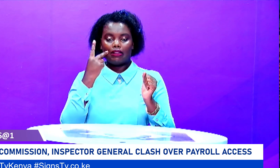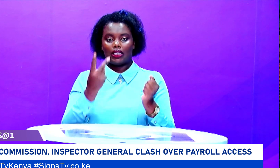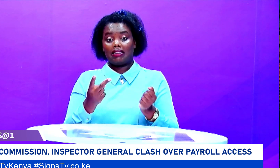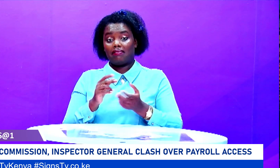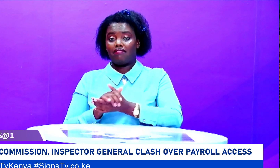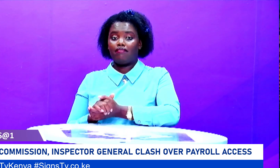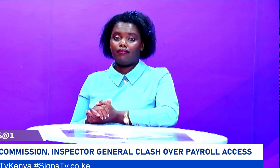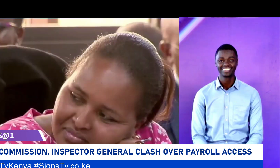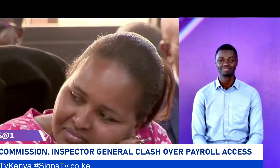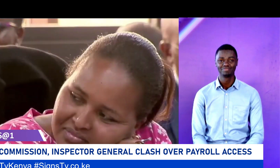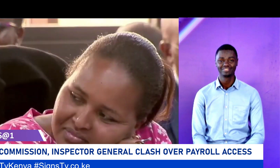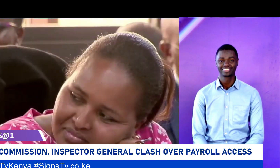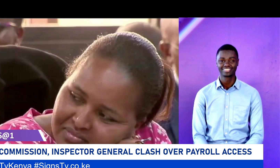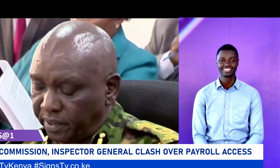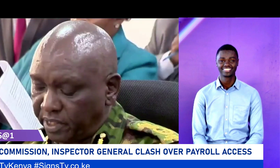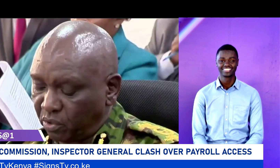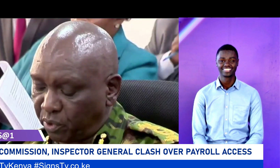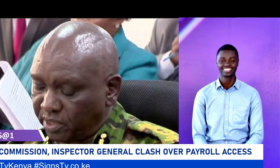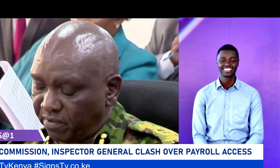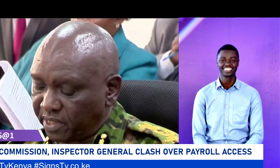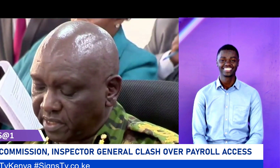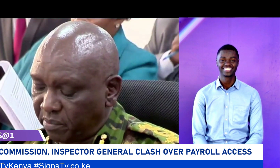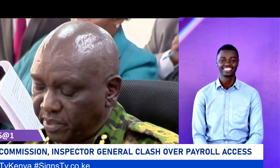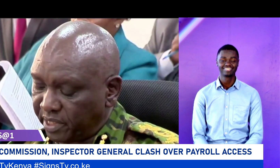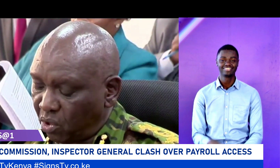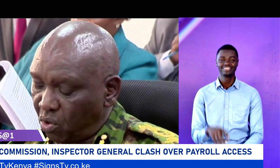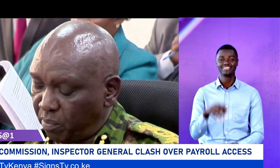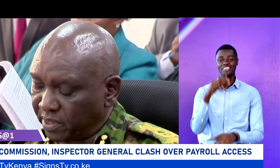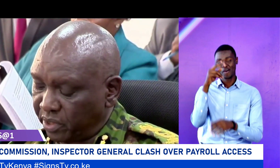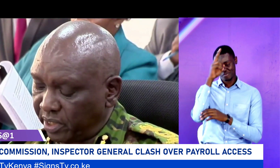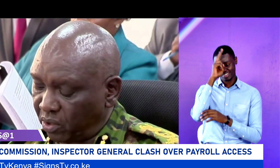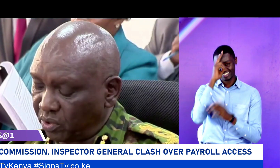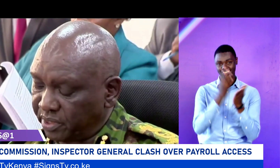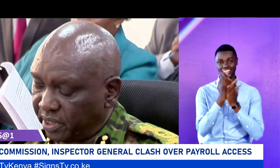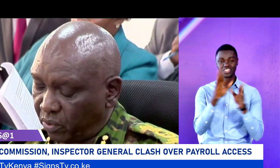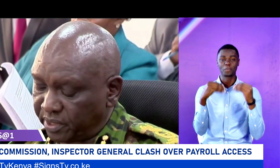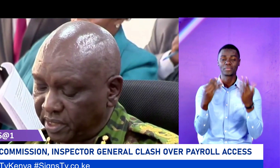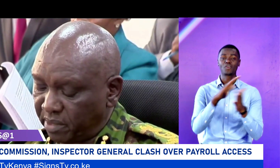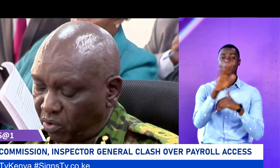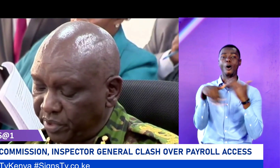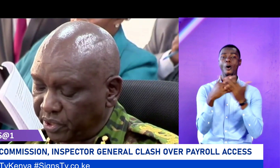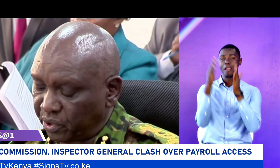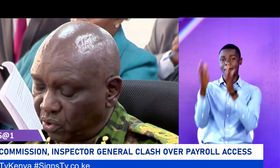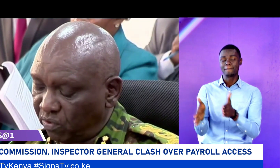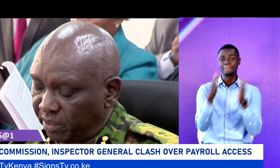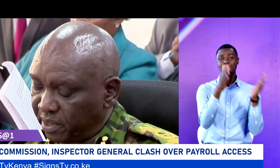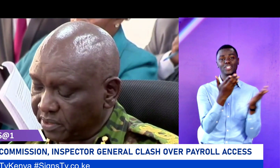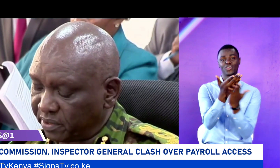records. The National Police Service has submitted all personnel records requested by the Commission over the past